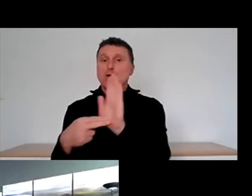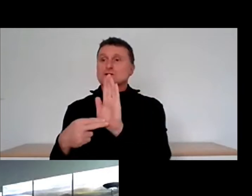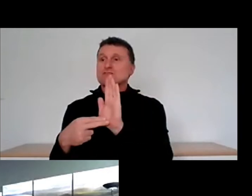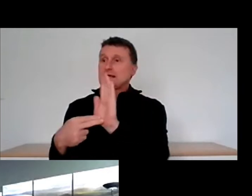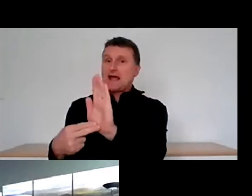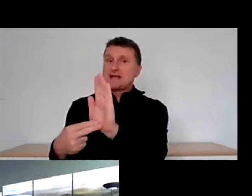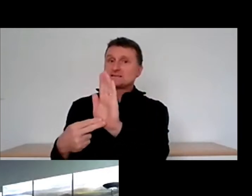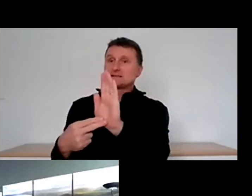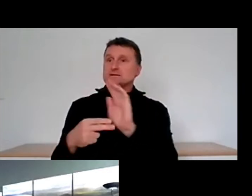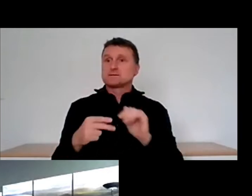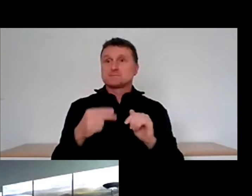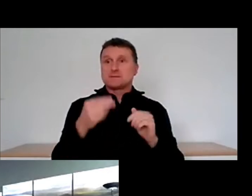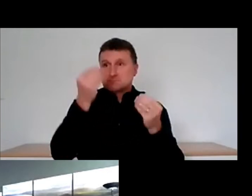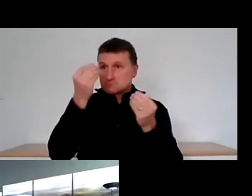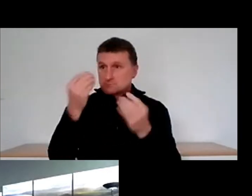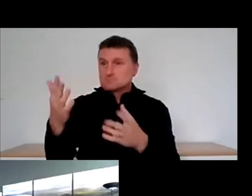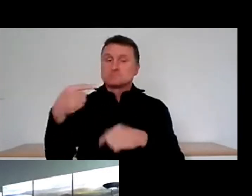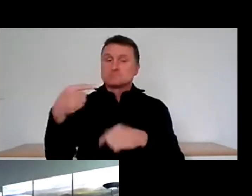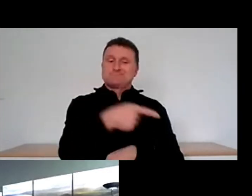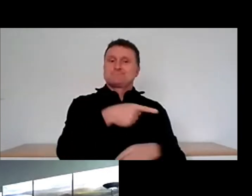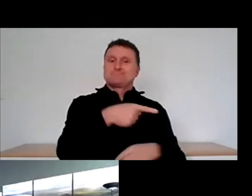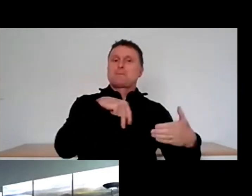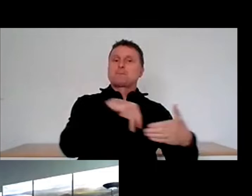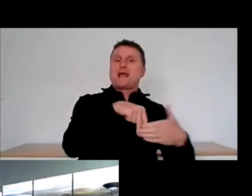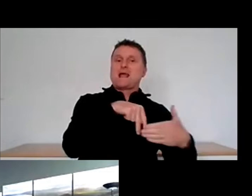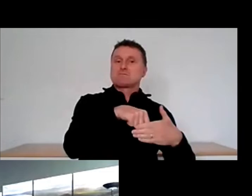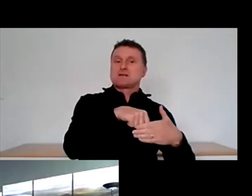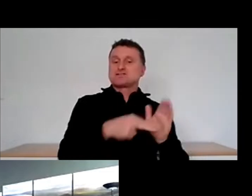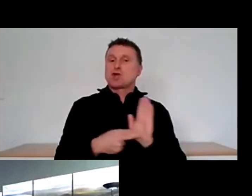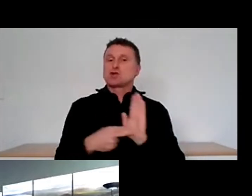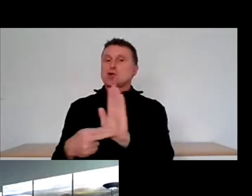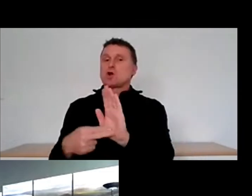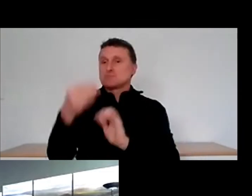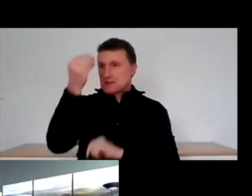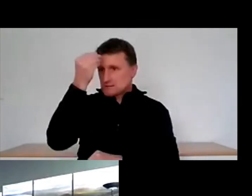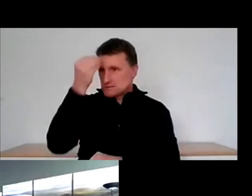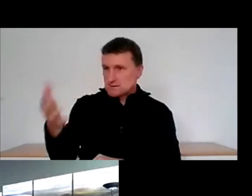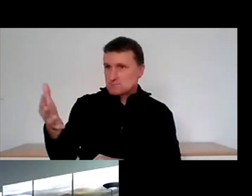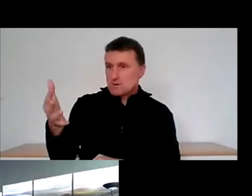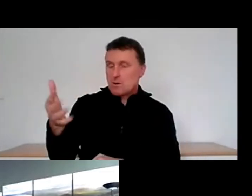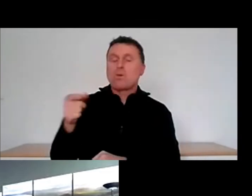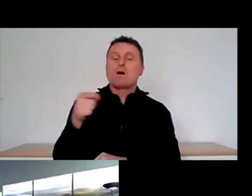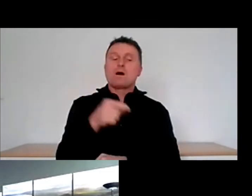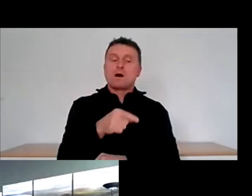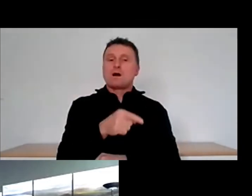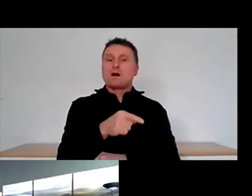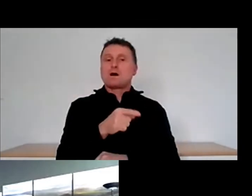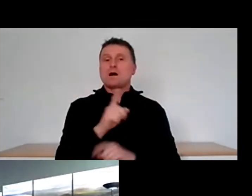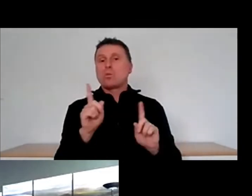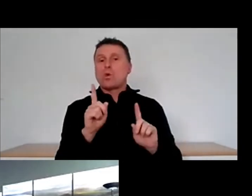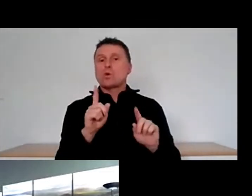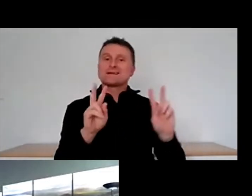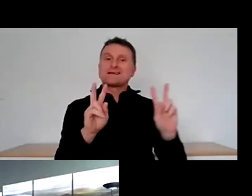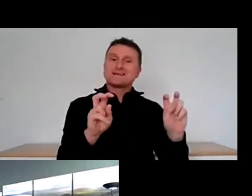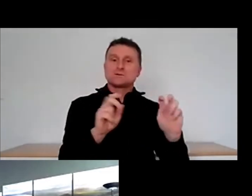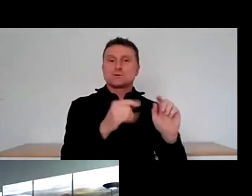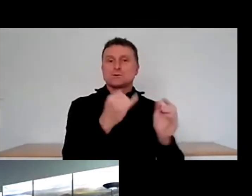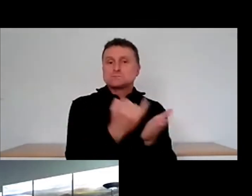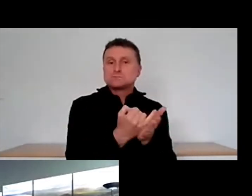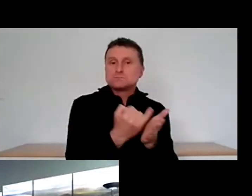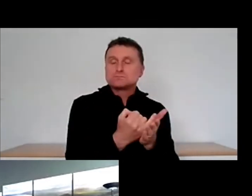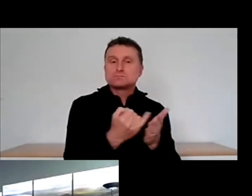then there's a process of removing barriers and resolving disputes that arise through that process. So I'll talk briefly about